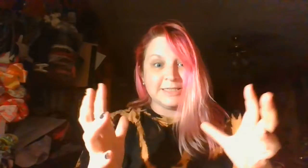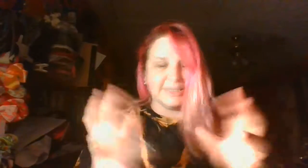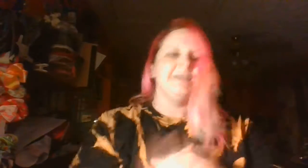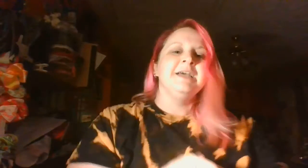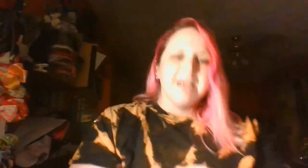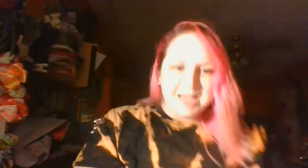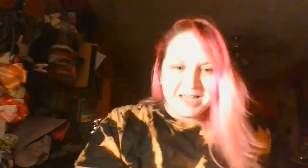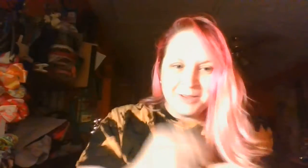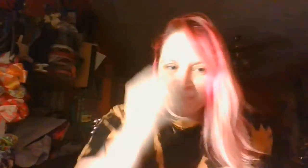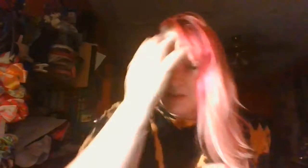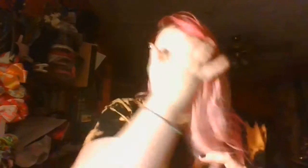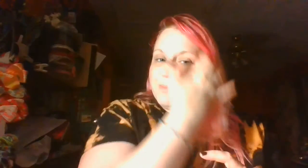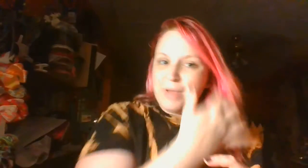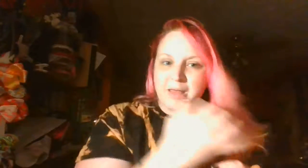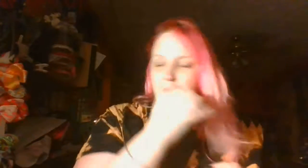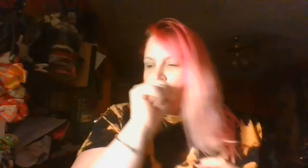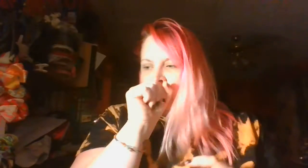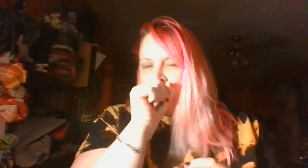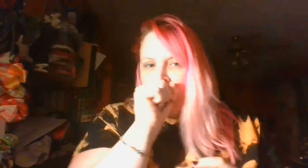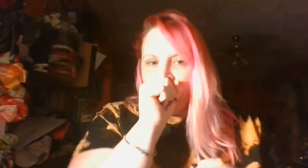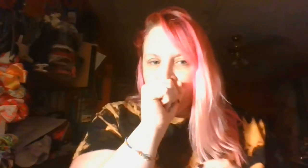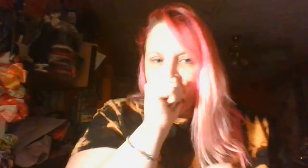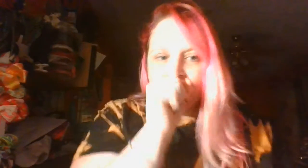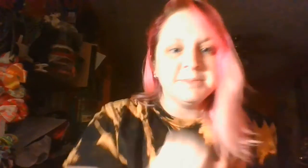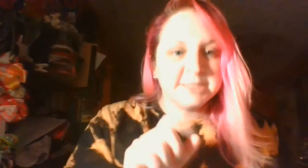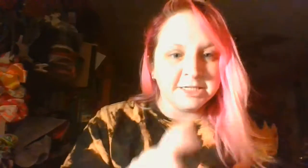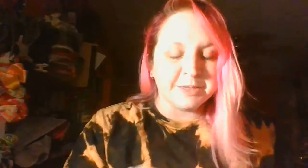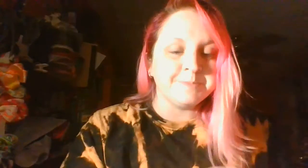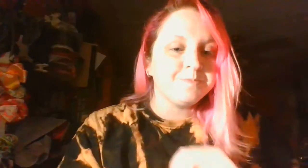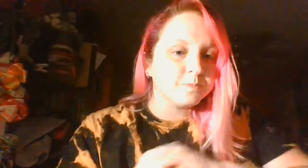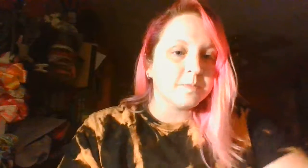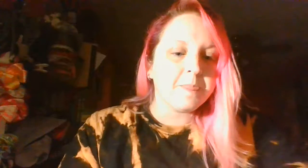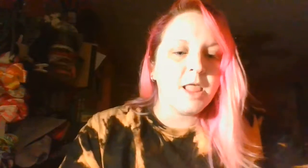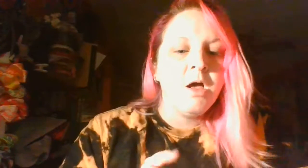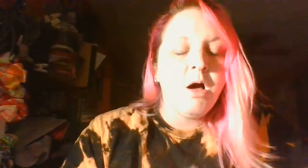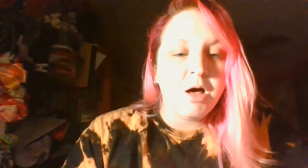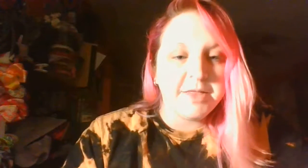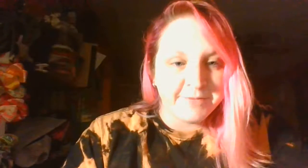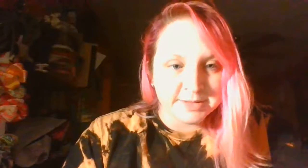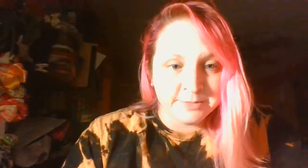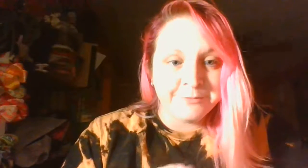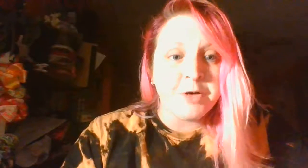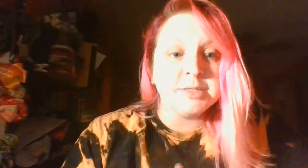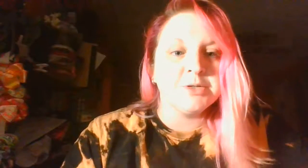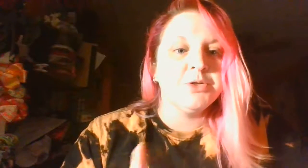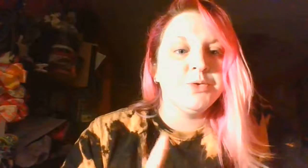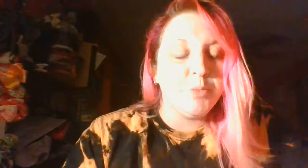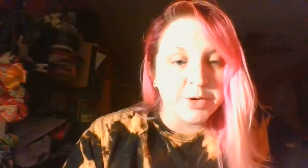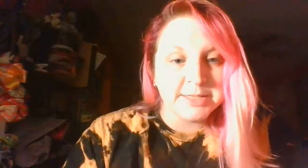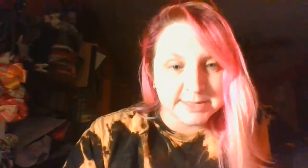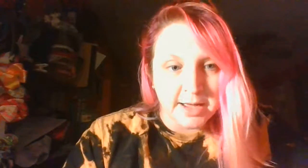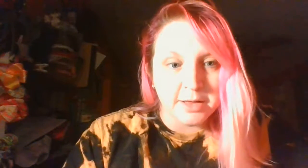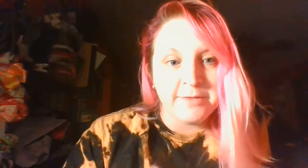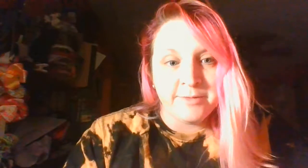continent. But excuse me, all that fun falls under the reporting style of